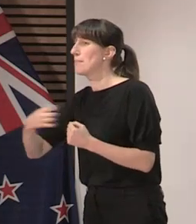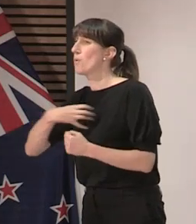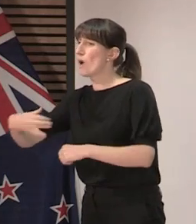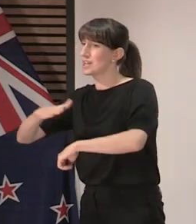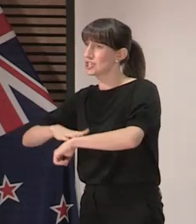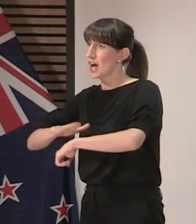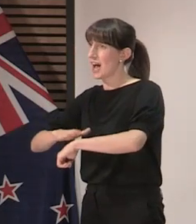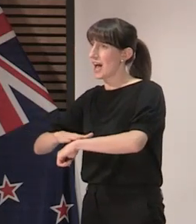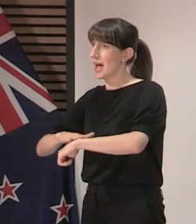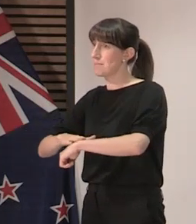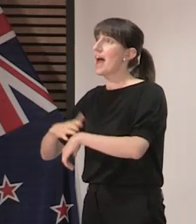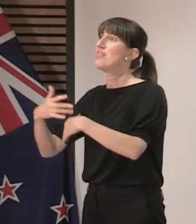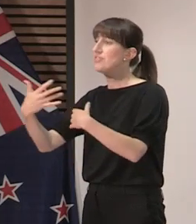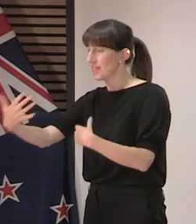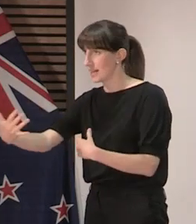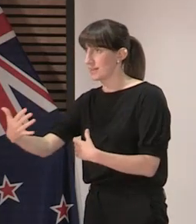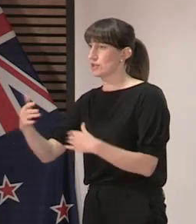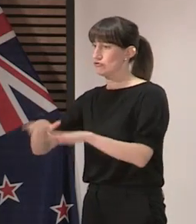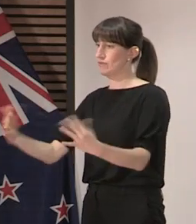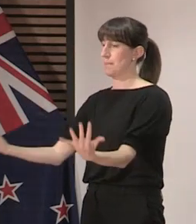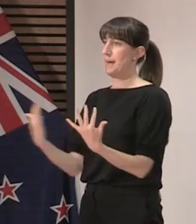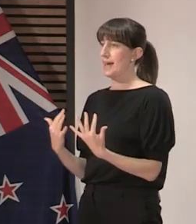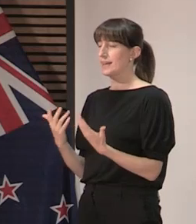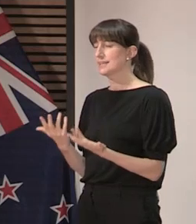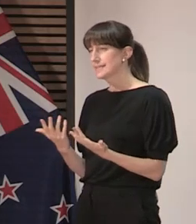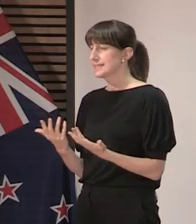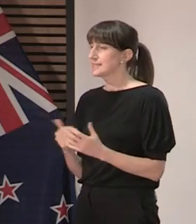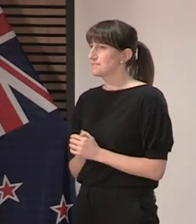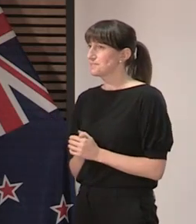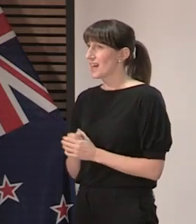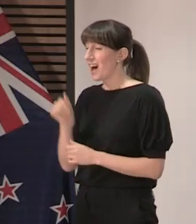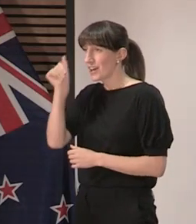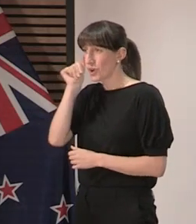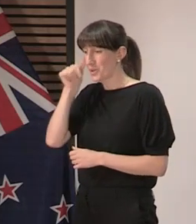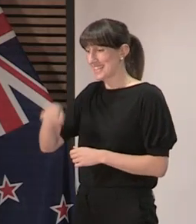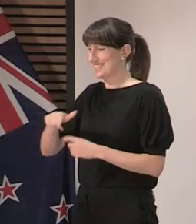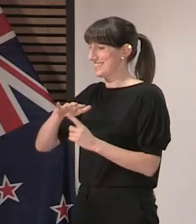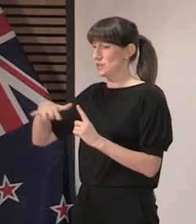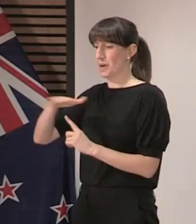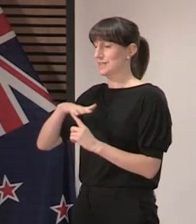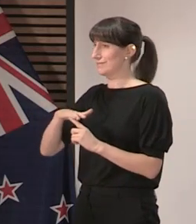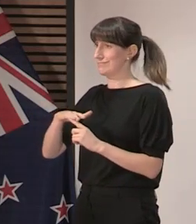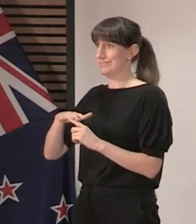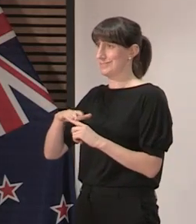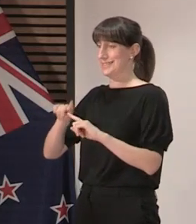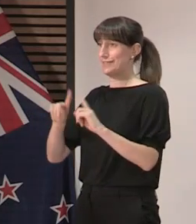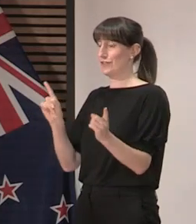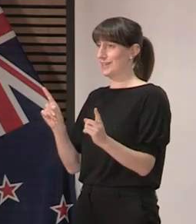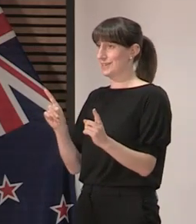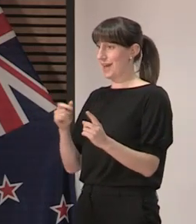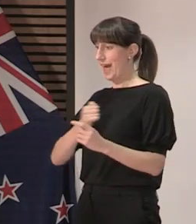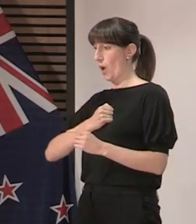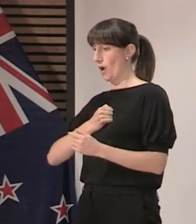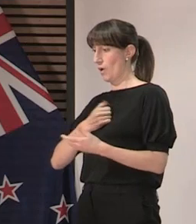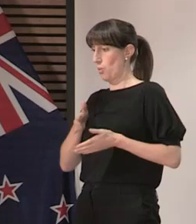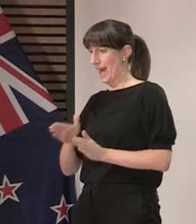them. This is not a normal situation, and we will need to be doing things differently. The Ministry of Education's been meeting